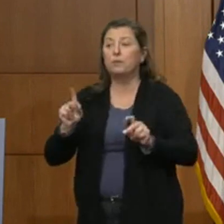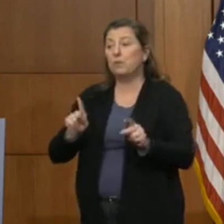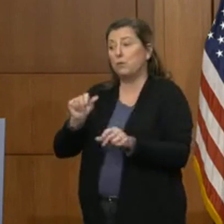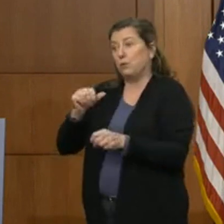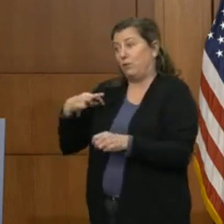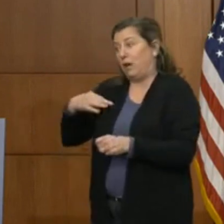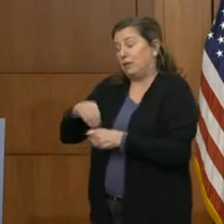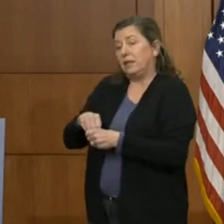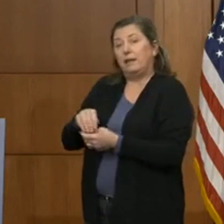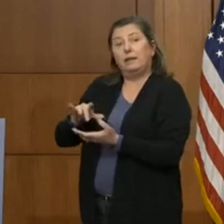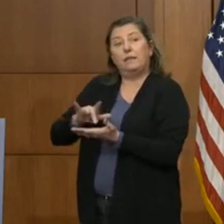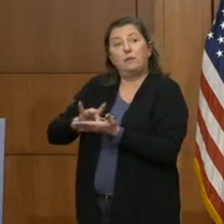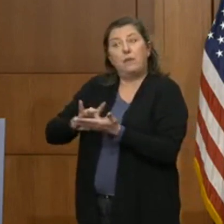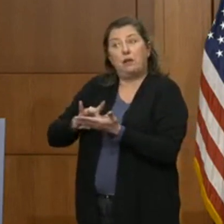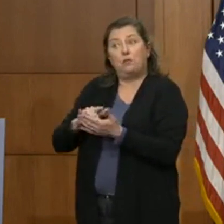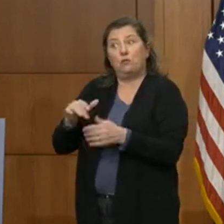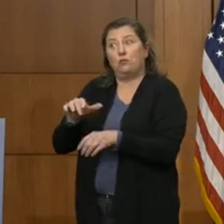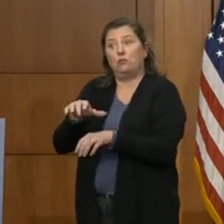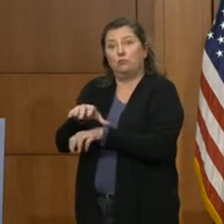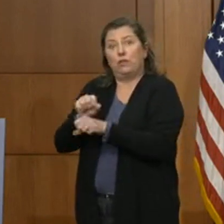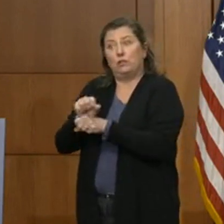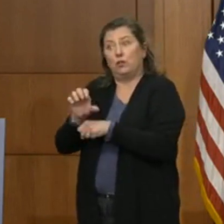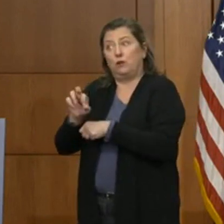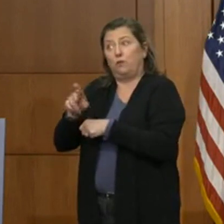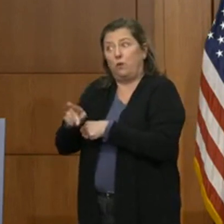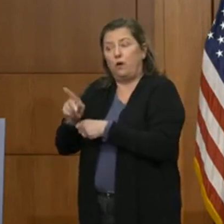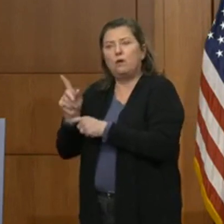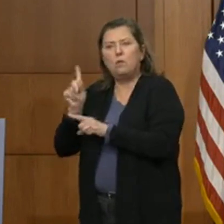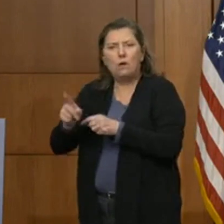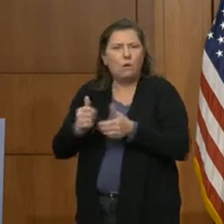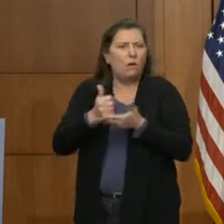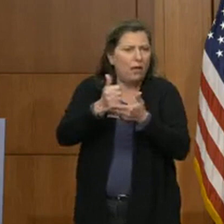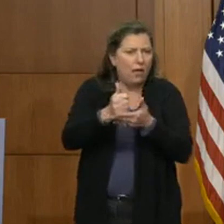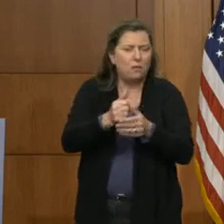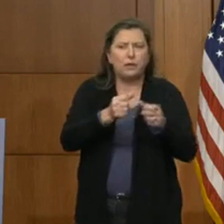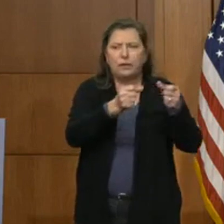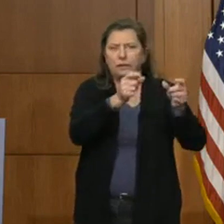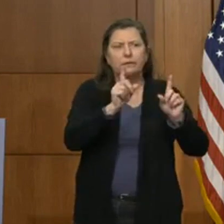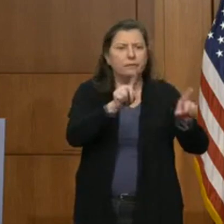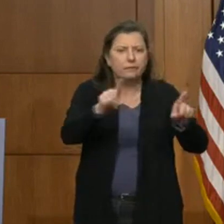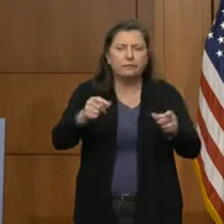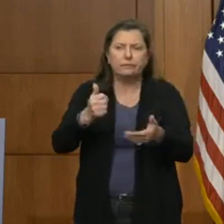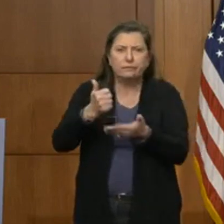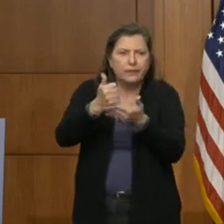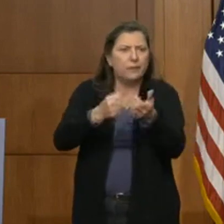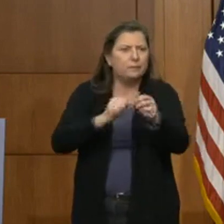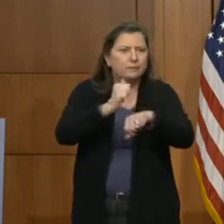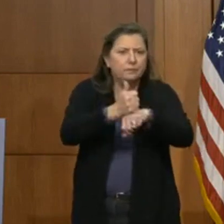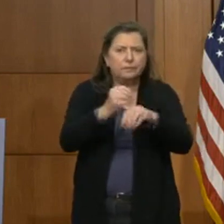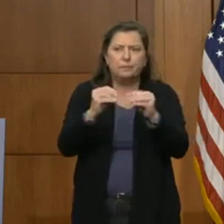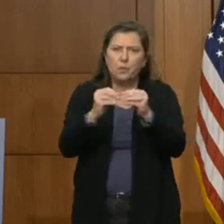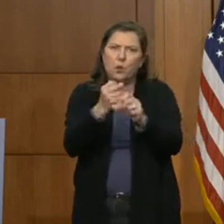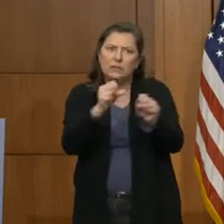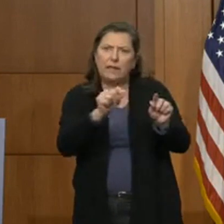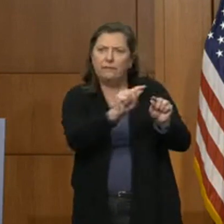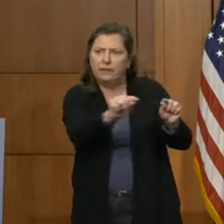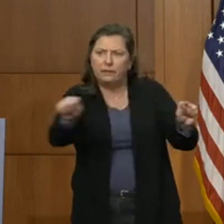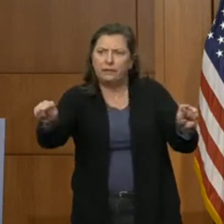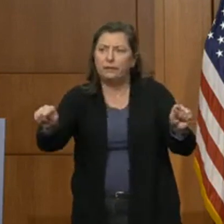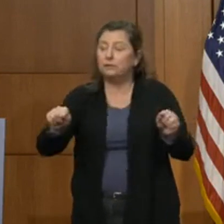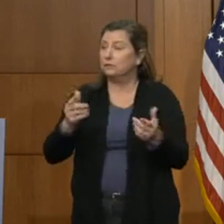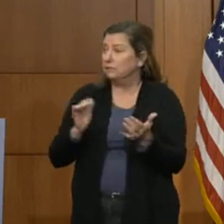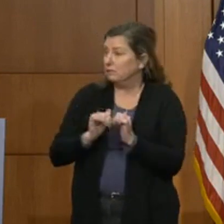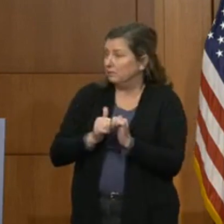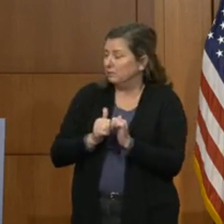Reserve Corps will help election workers and polling places put additional safety measures in place. That will include